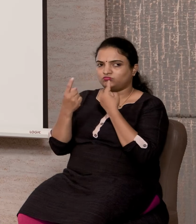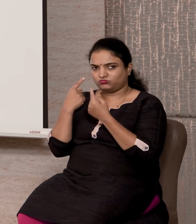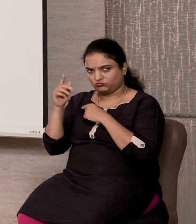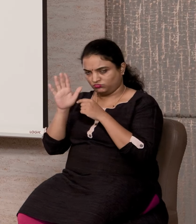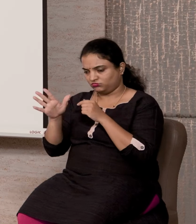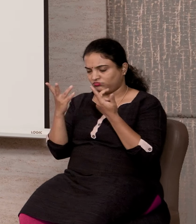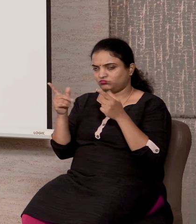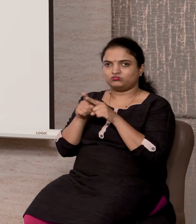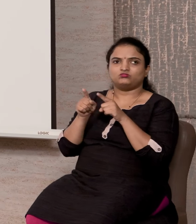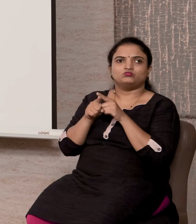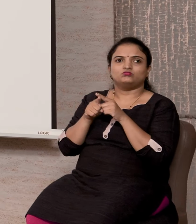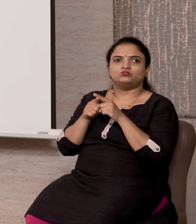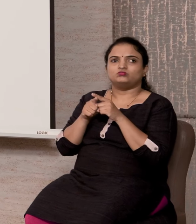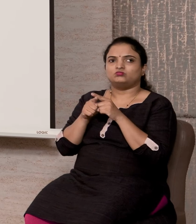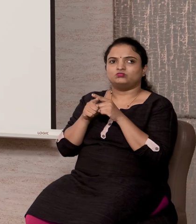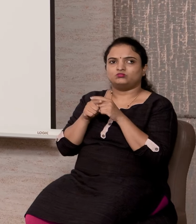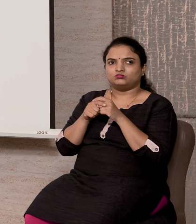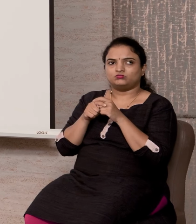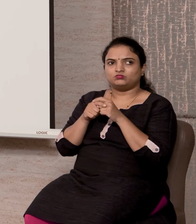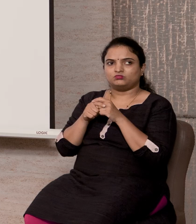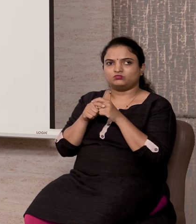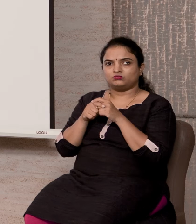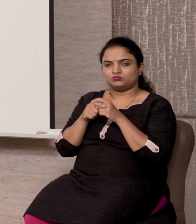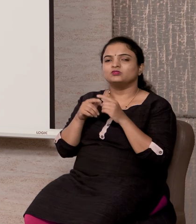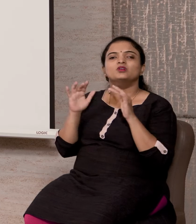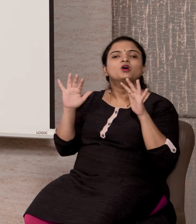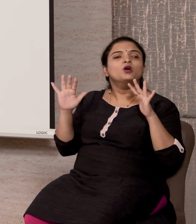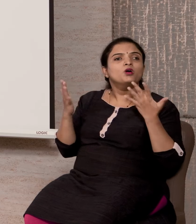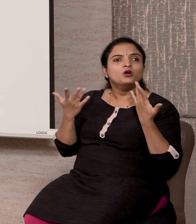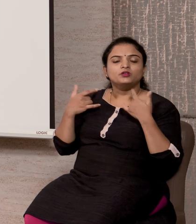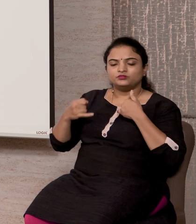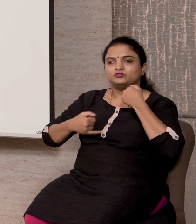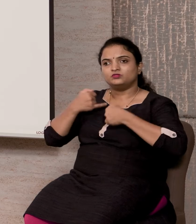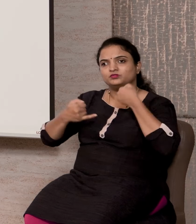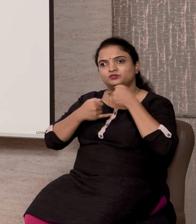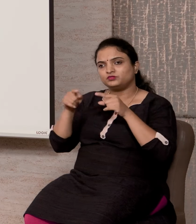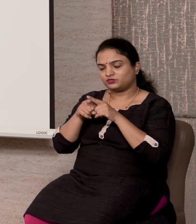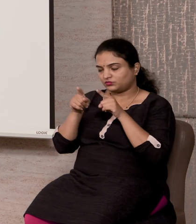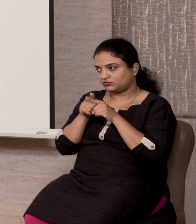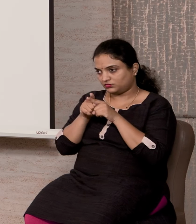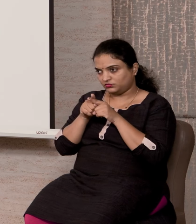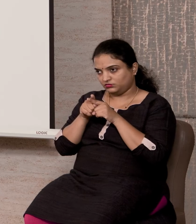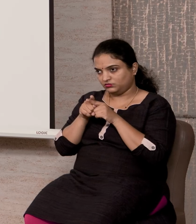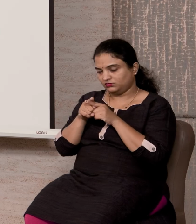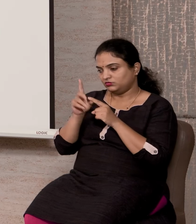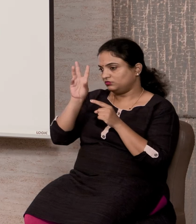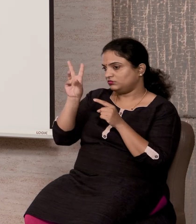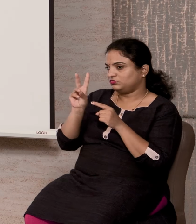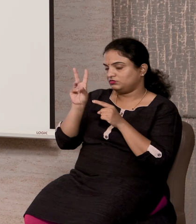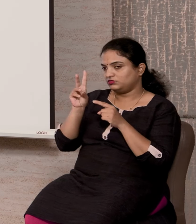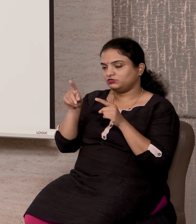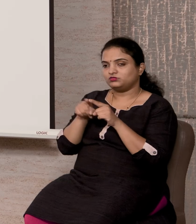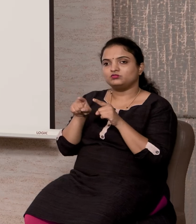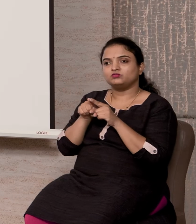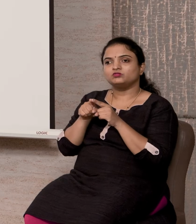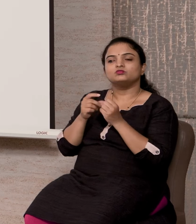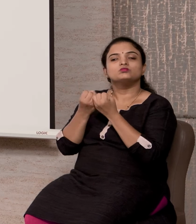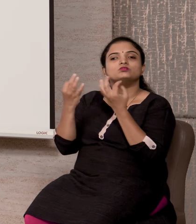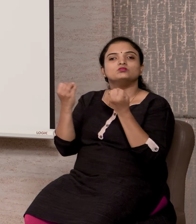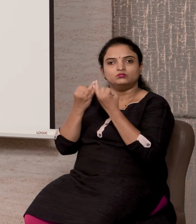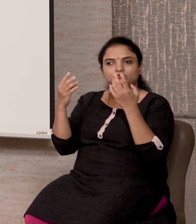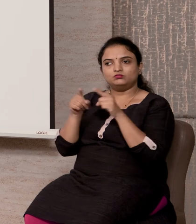to achieve some small success, right? But what was also interesting in these results was the third result where a lot of